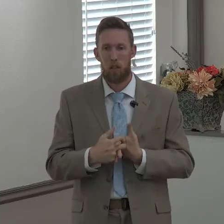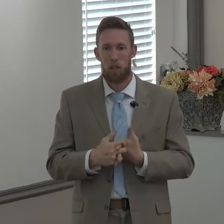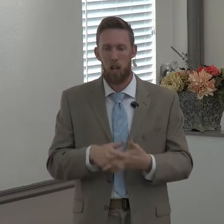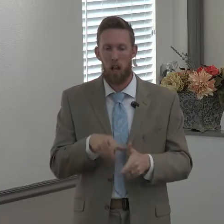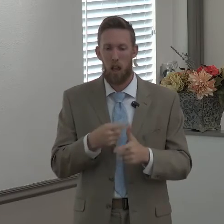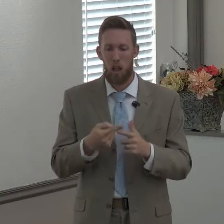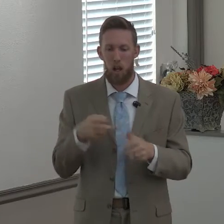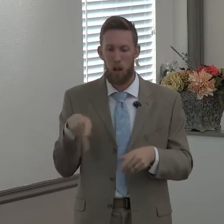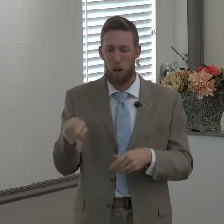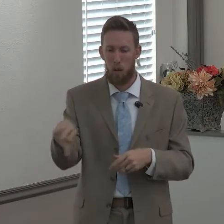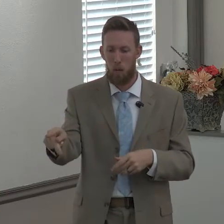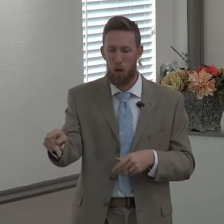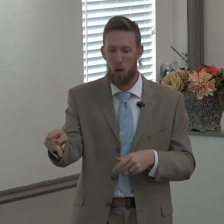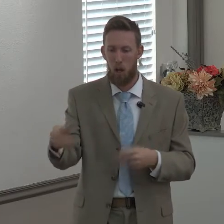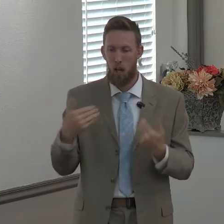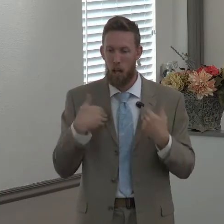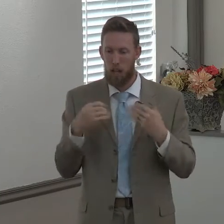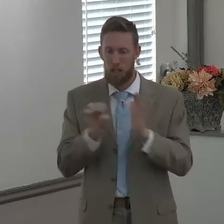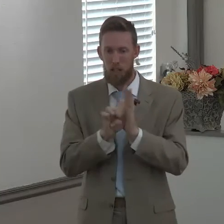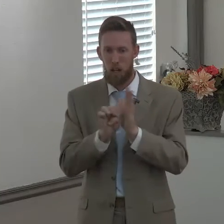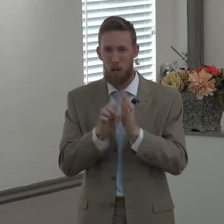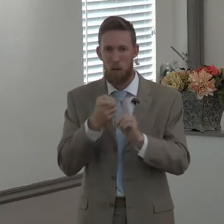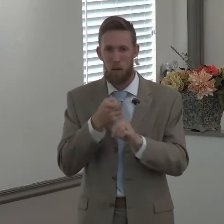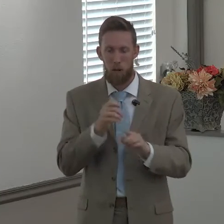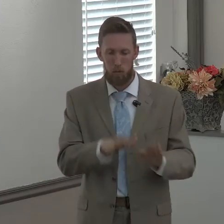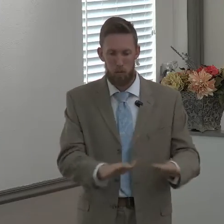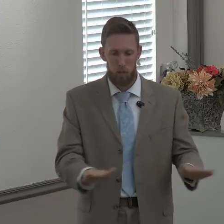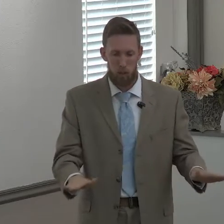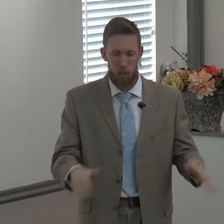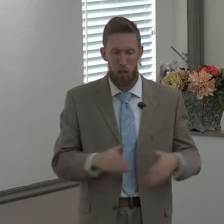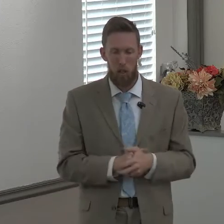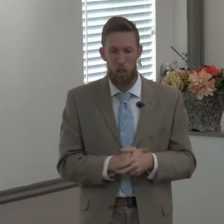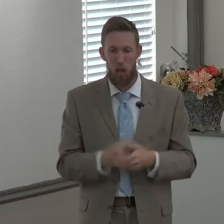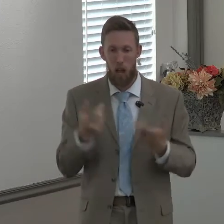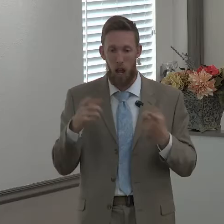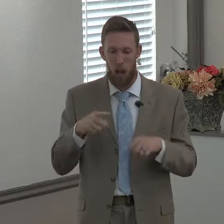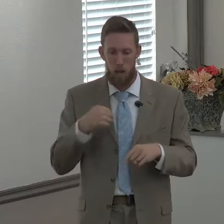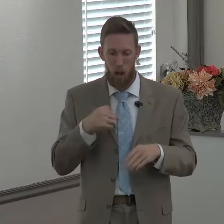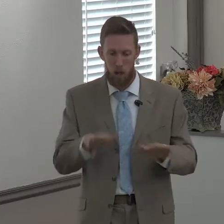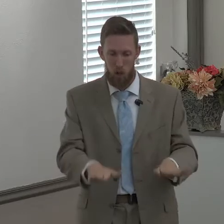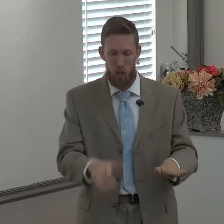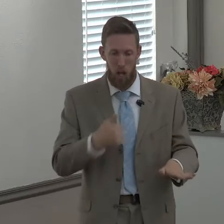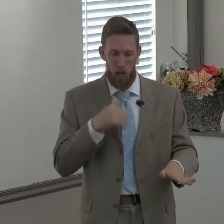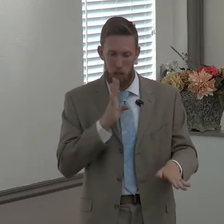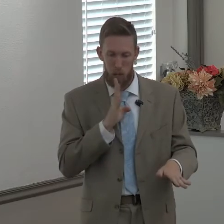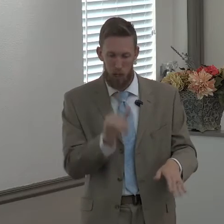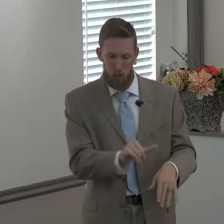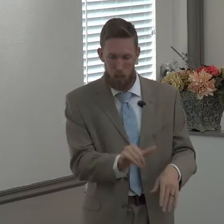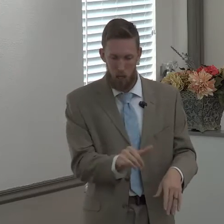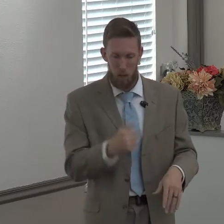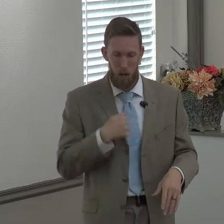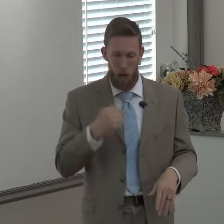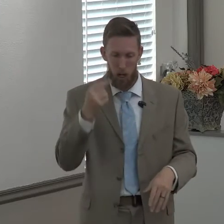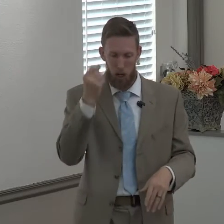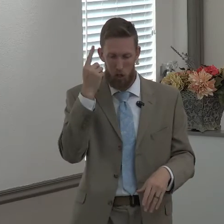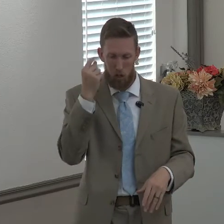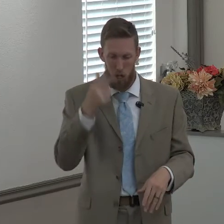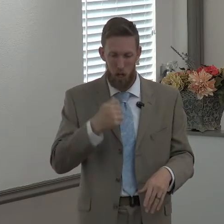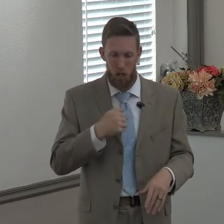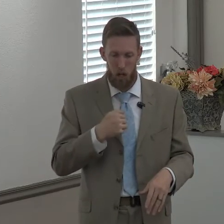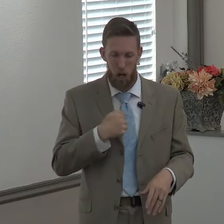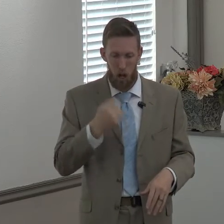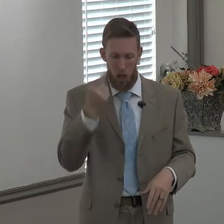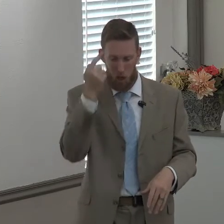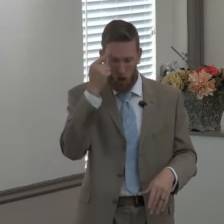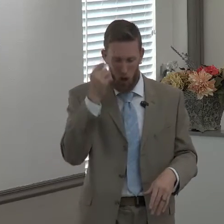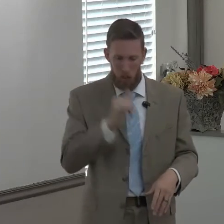Look at me. Baloney. Look at Christ. And then Paul used